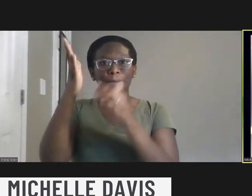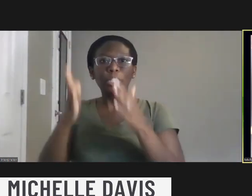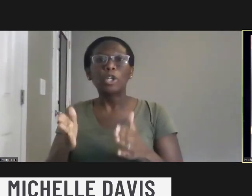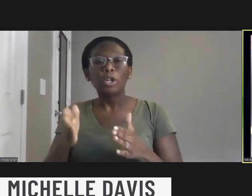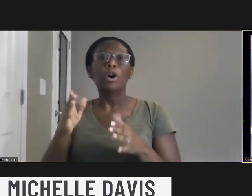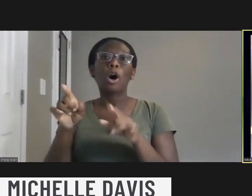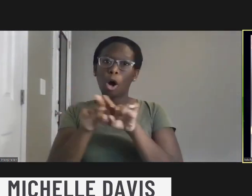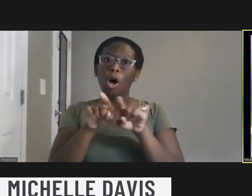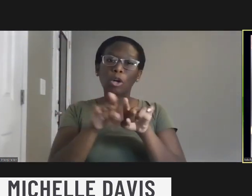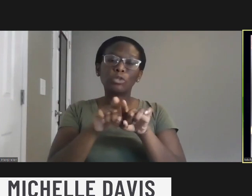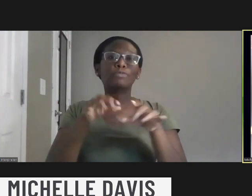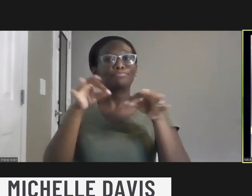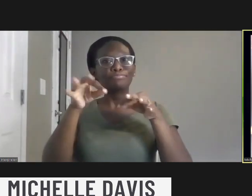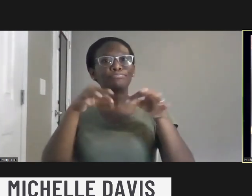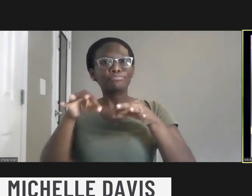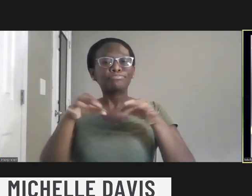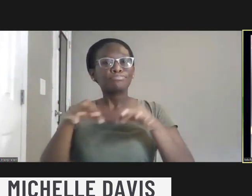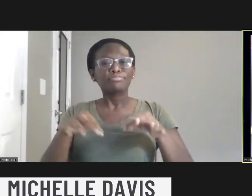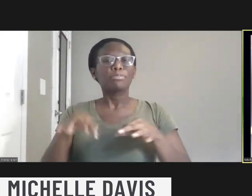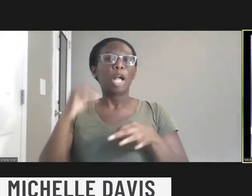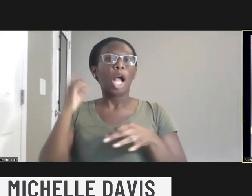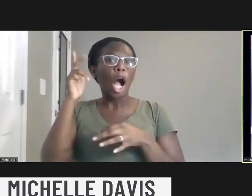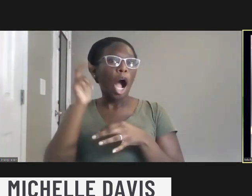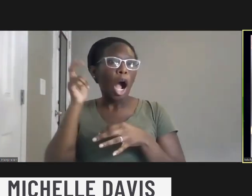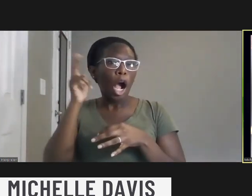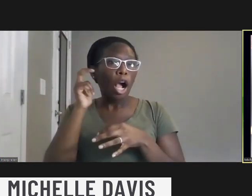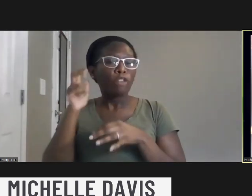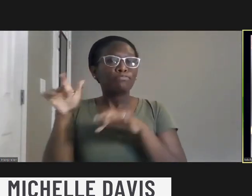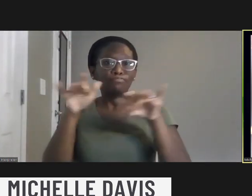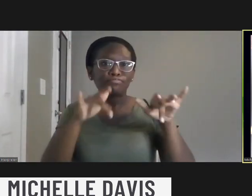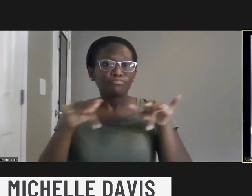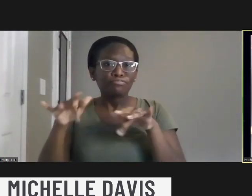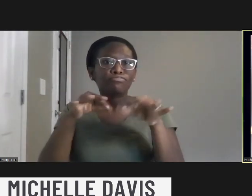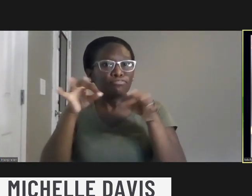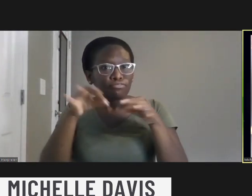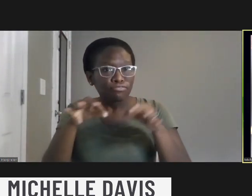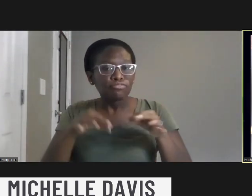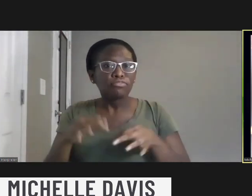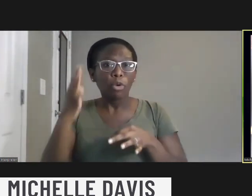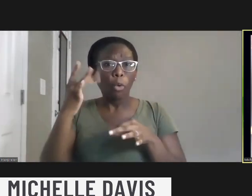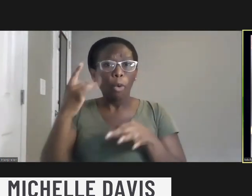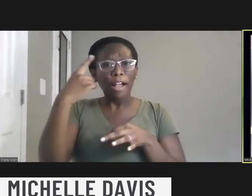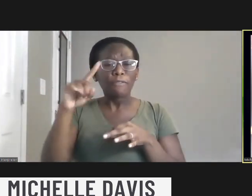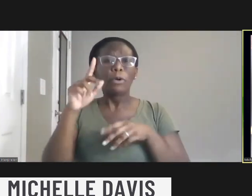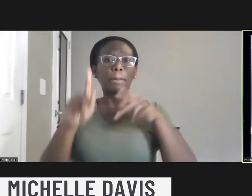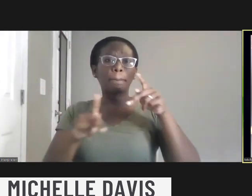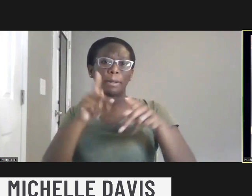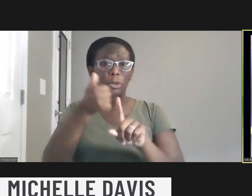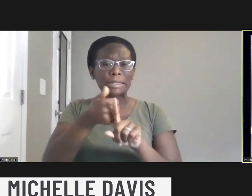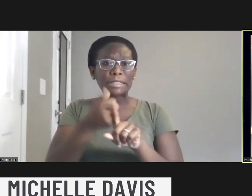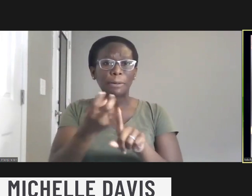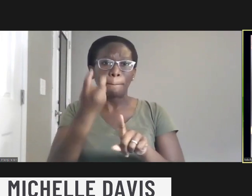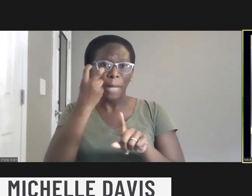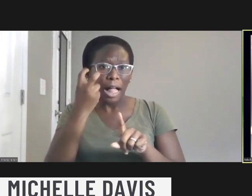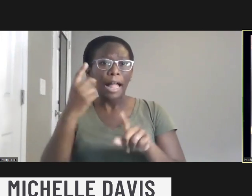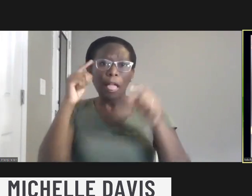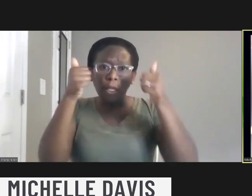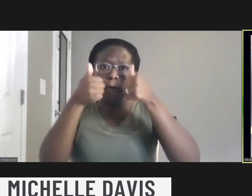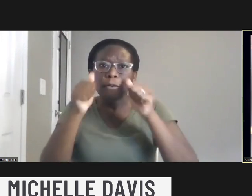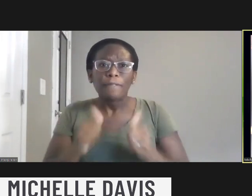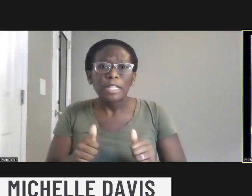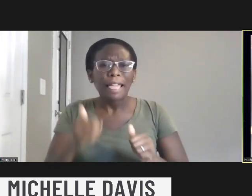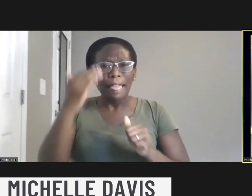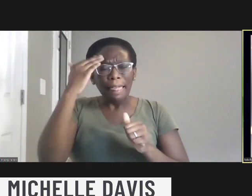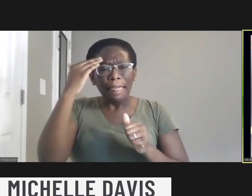where we describe visual elements of our presentation so people who are blind or have low vision know more about what we look